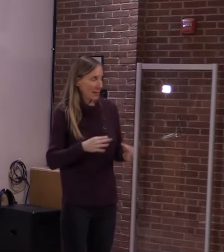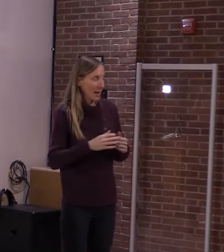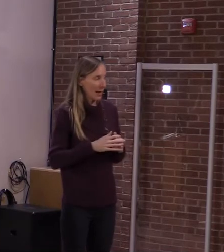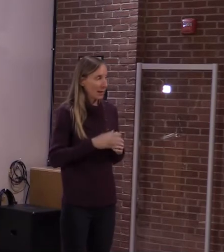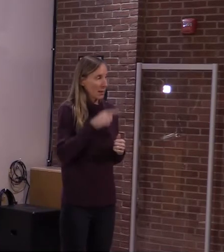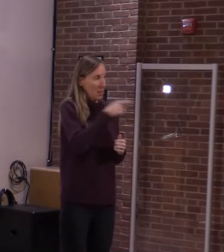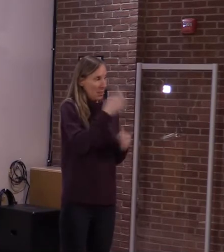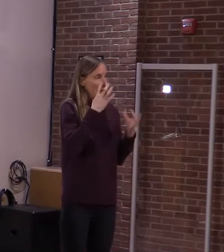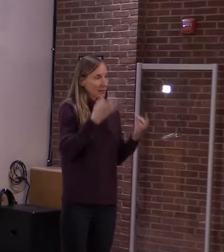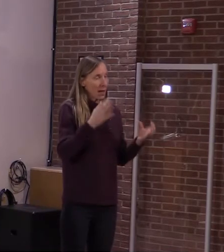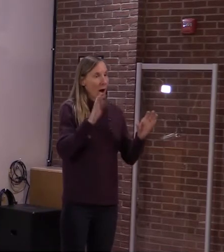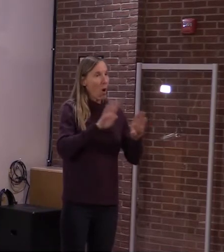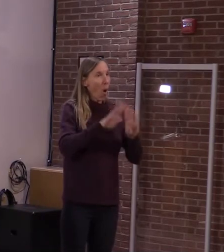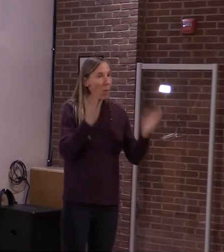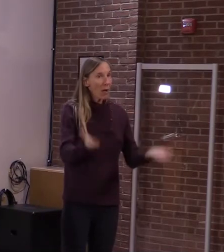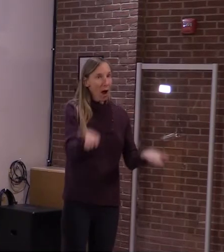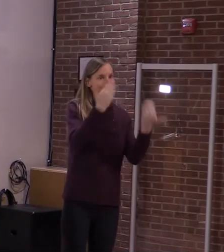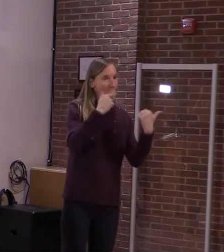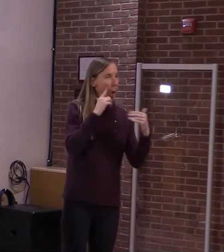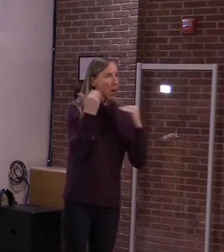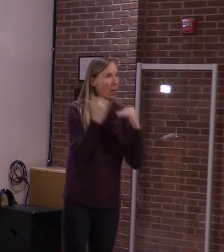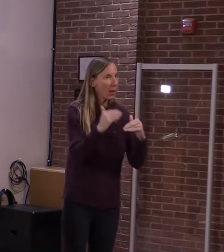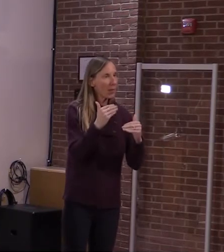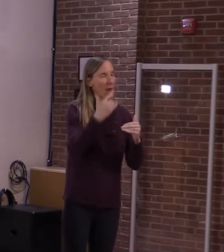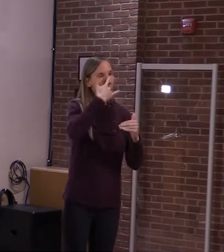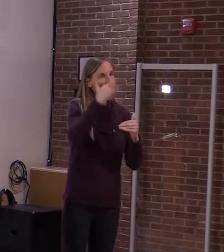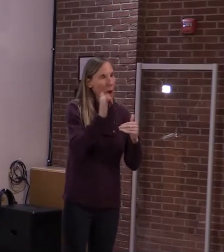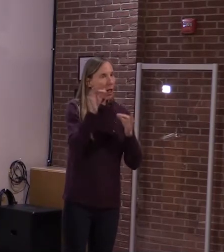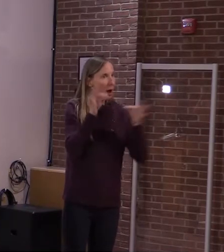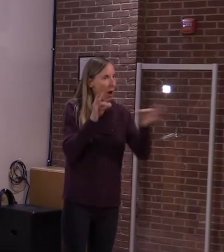open their campus is and how much visitation goes on there.